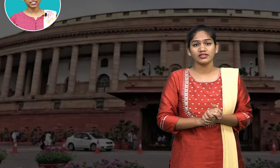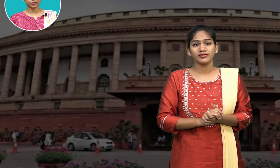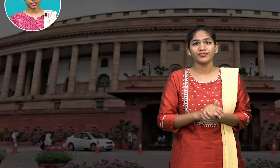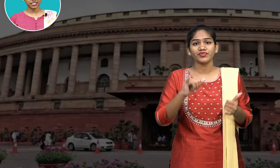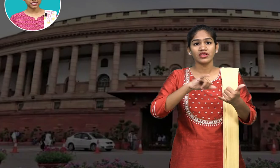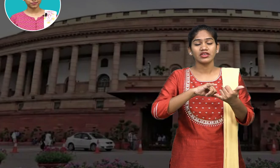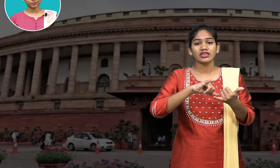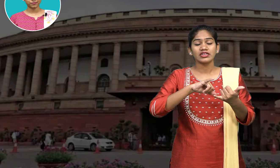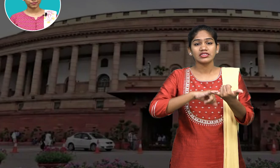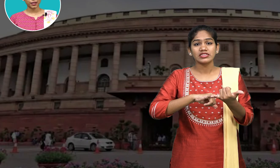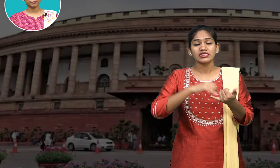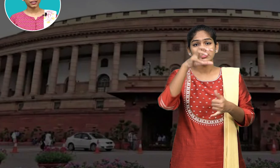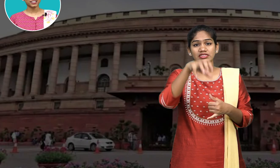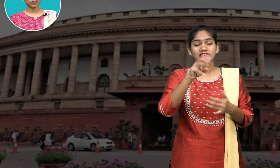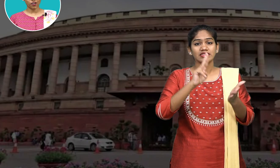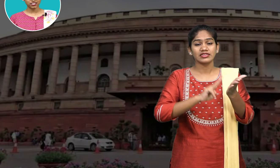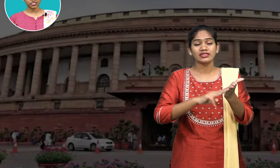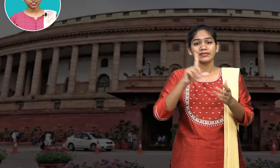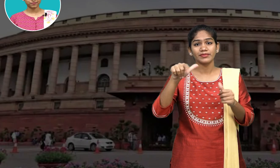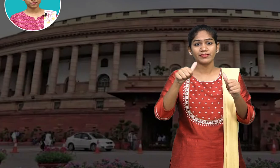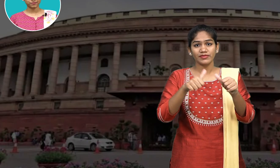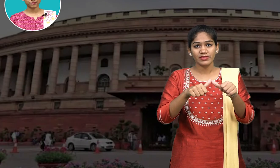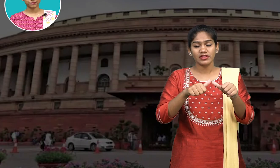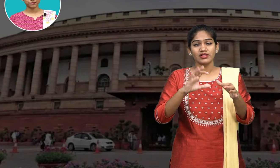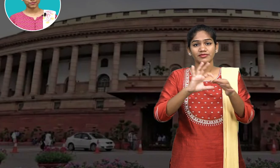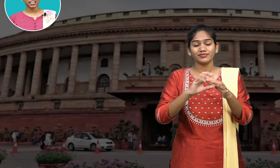legislative assemblies make laws